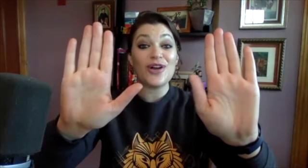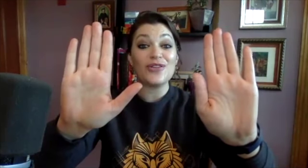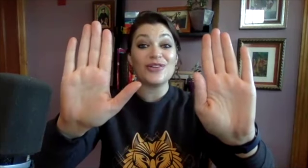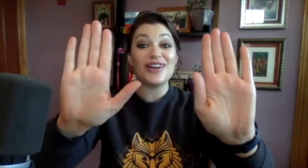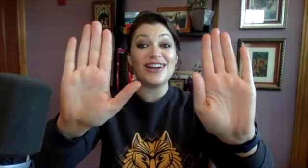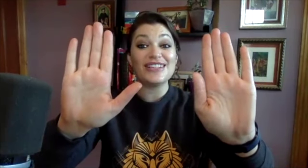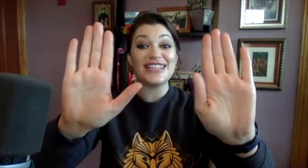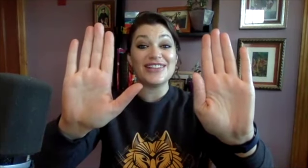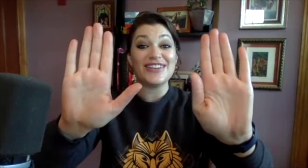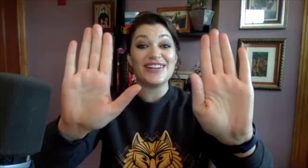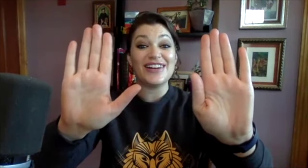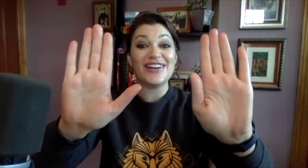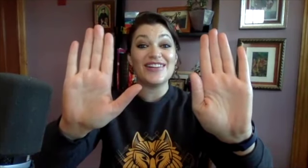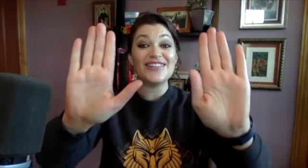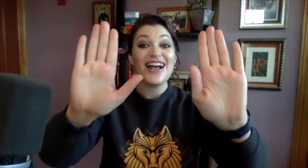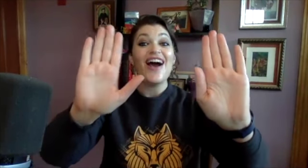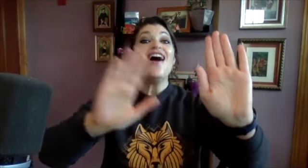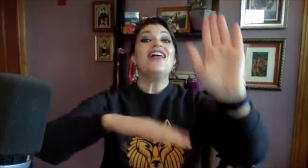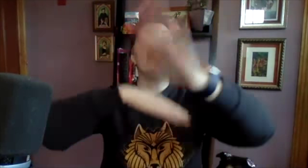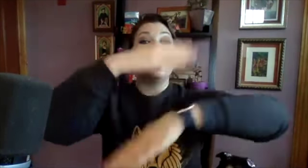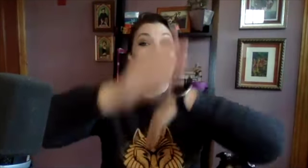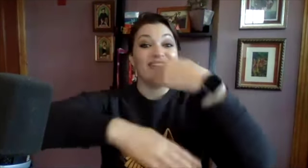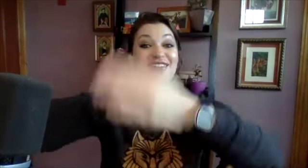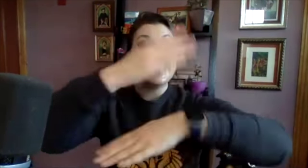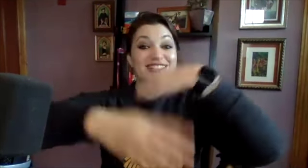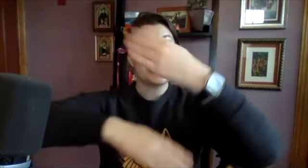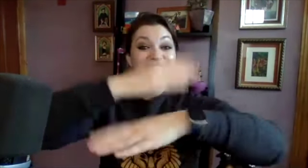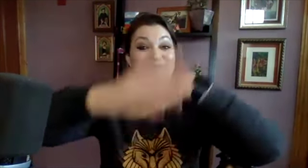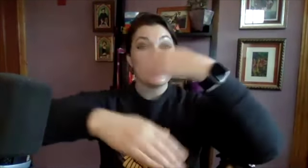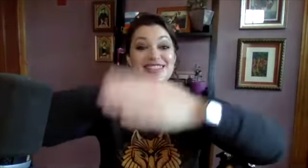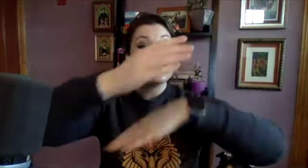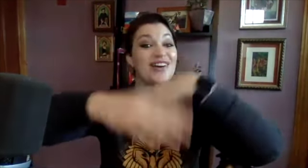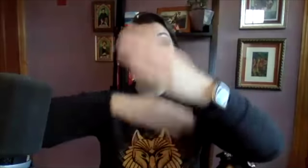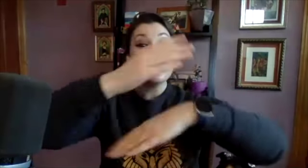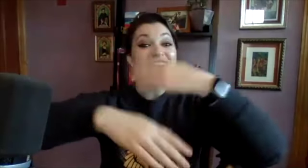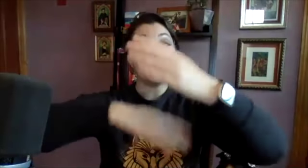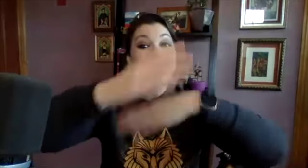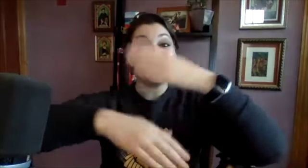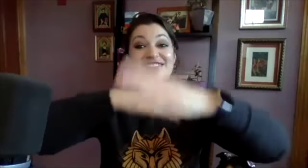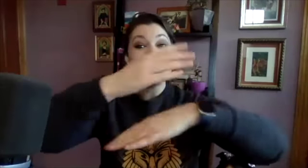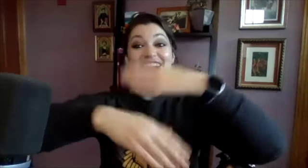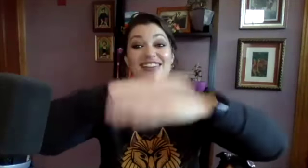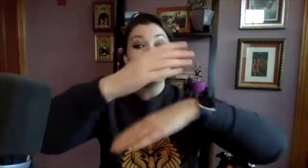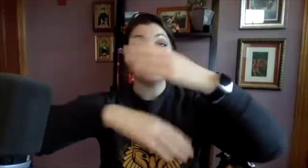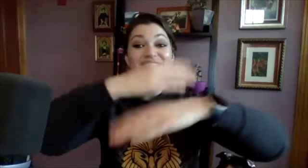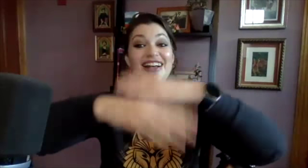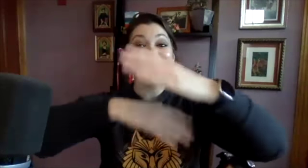the words. Here we go. The wheels on the bus go round and round, round